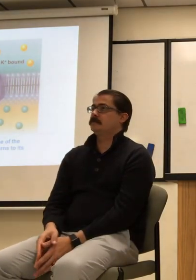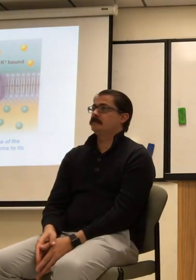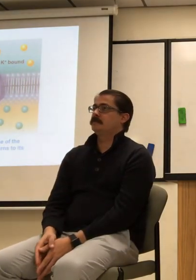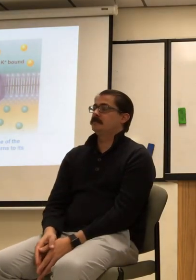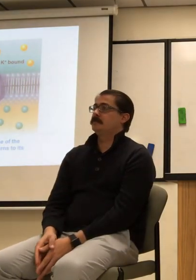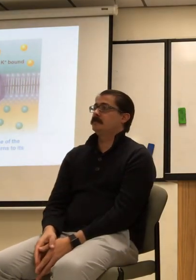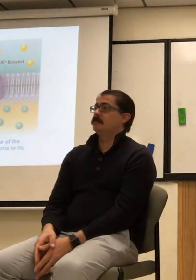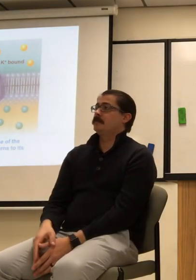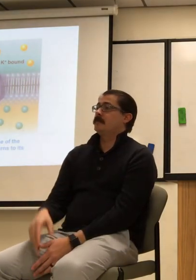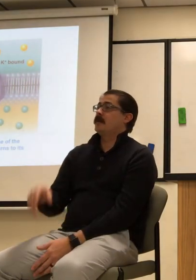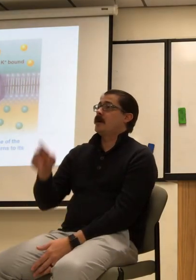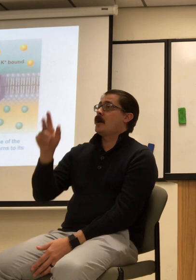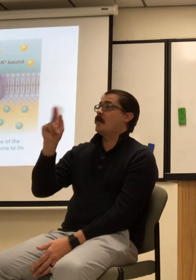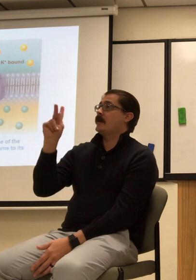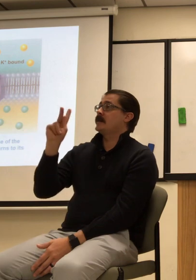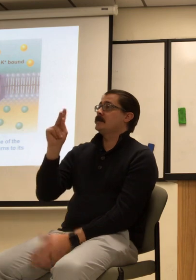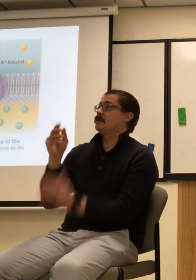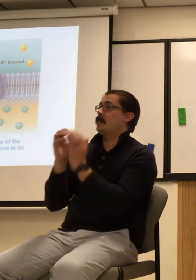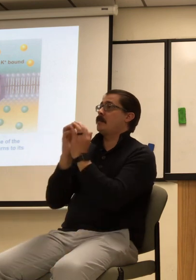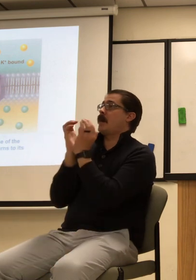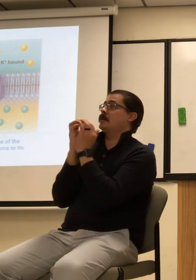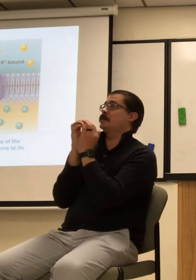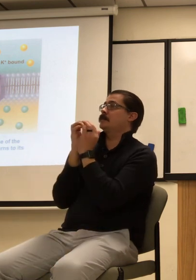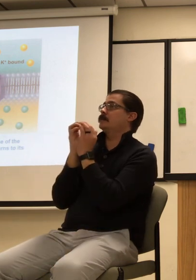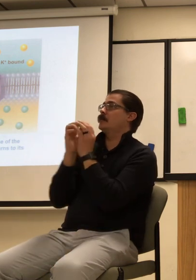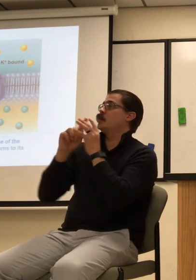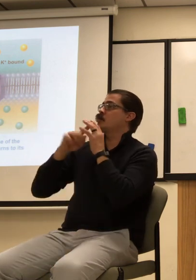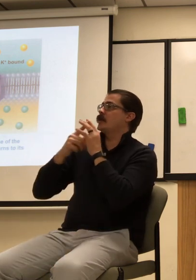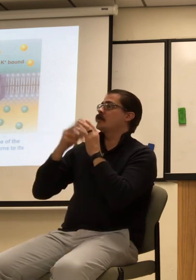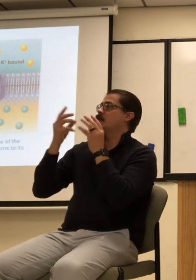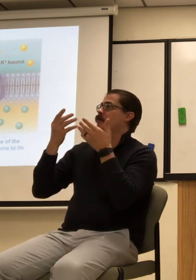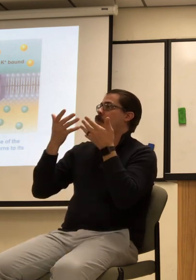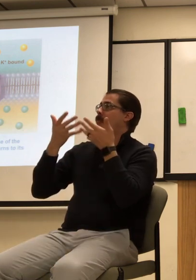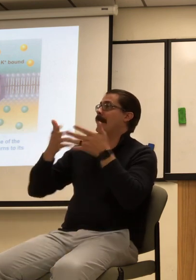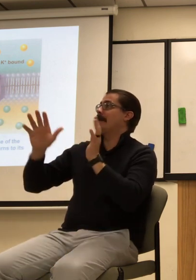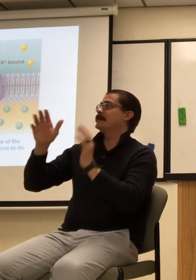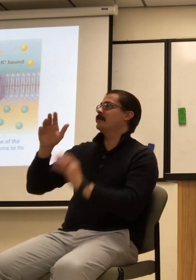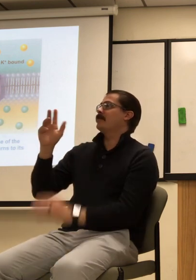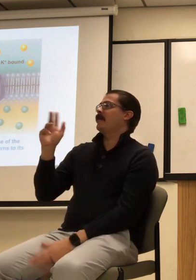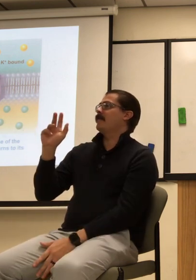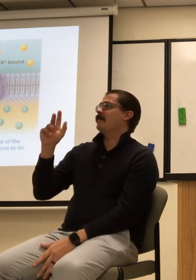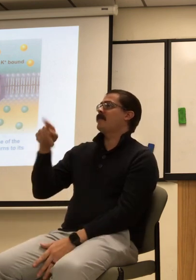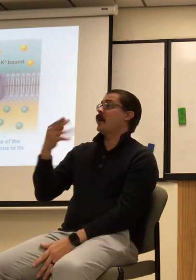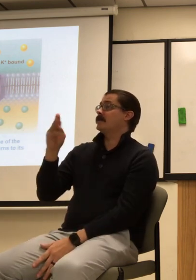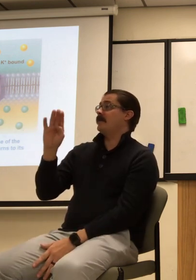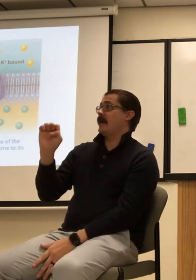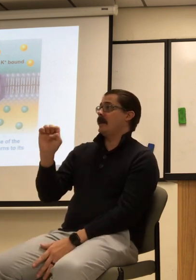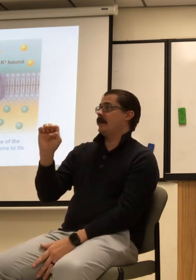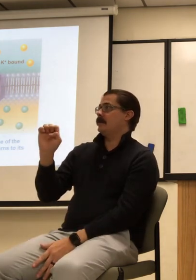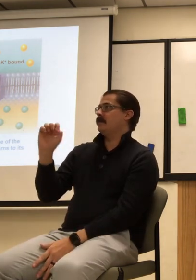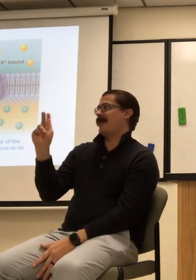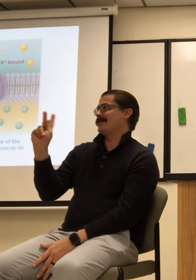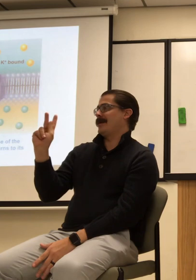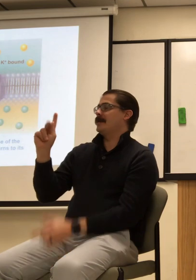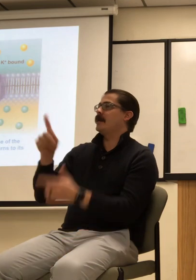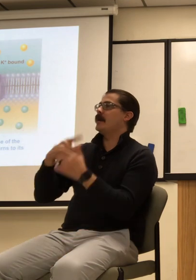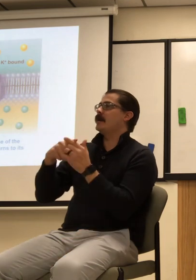The potassium binding triggers the release of the phosphate, and the pump returns to its original conformation.